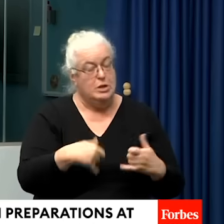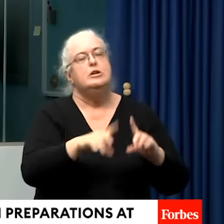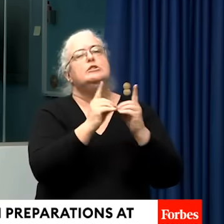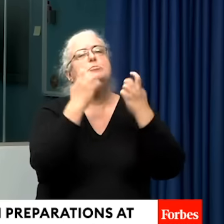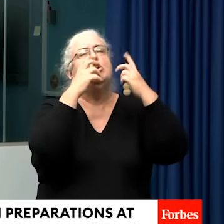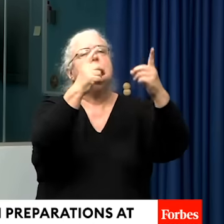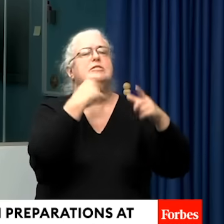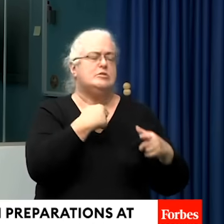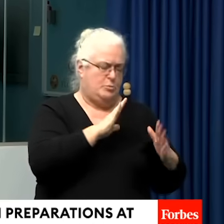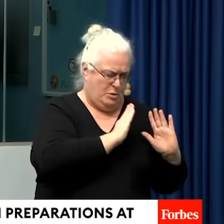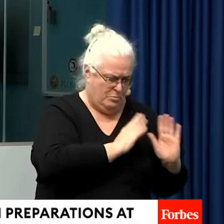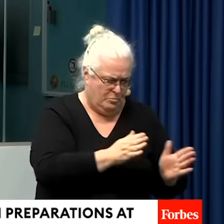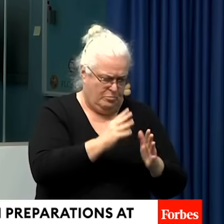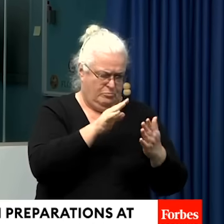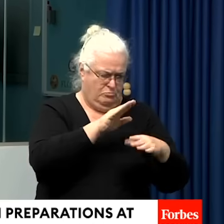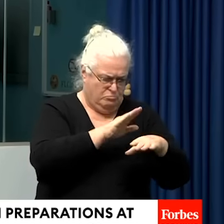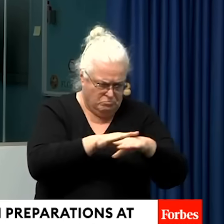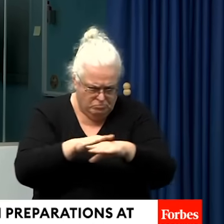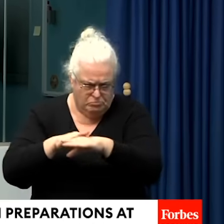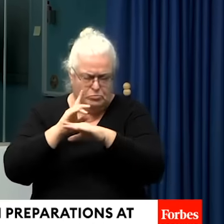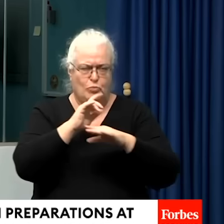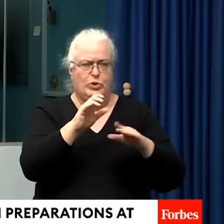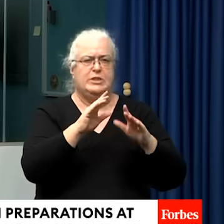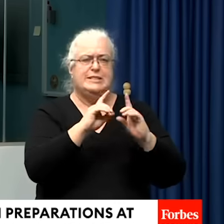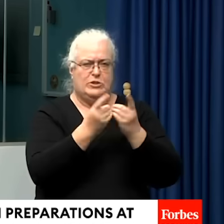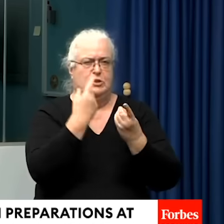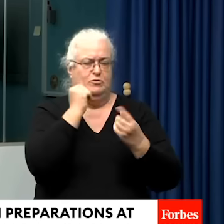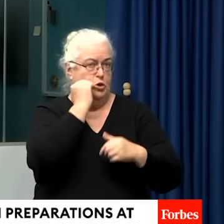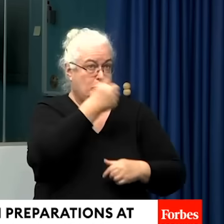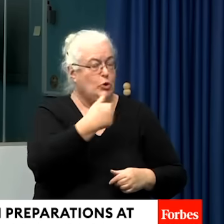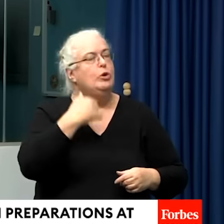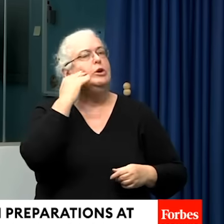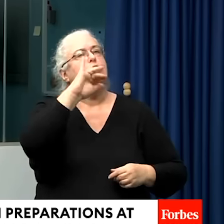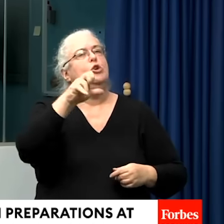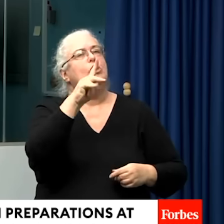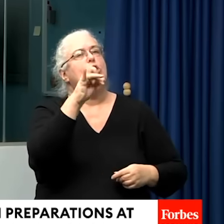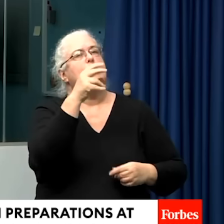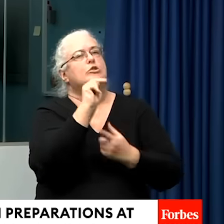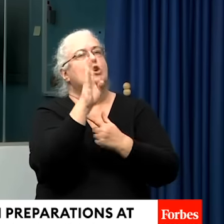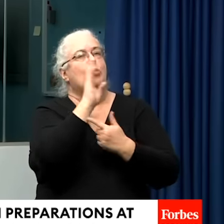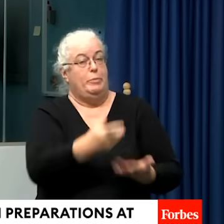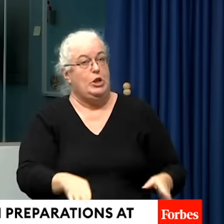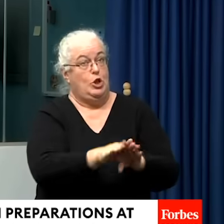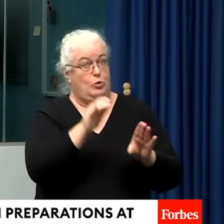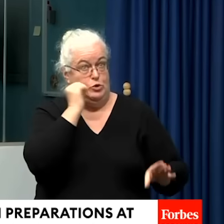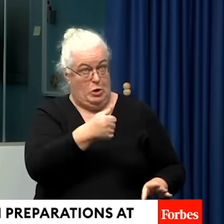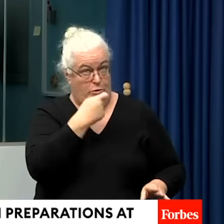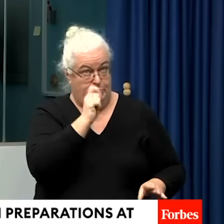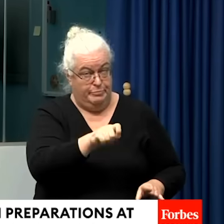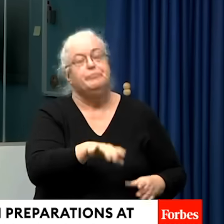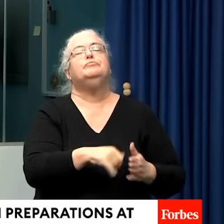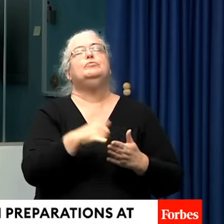with districts as they make school closure decisions for tomorrow. We know at least Jackson County will be closed tomorrow.